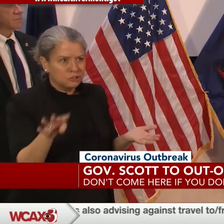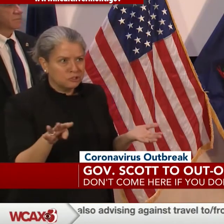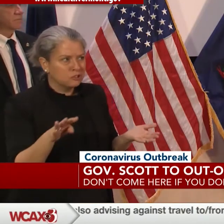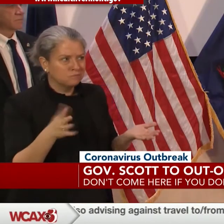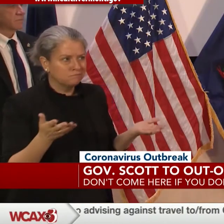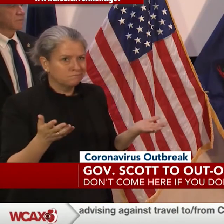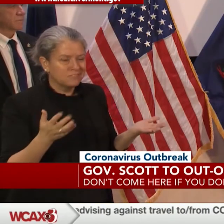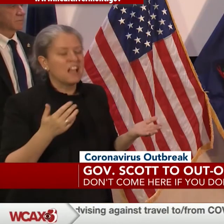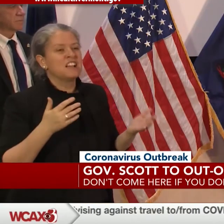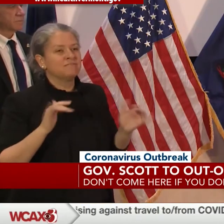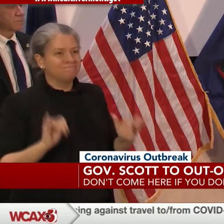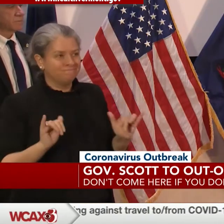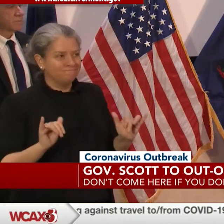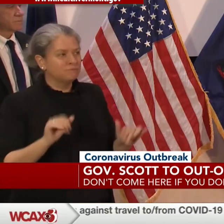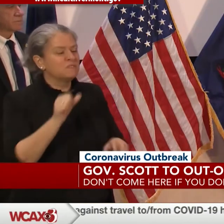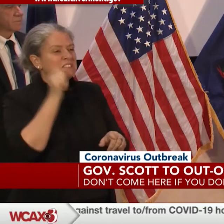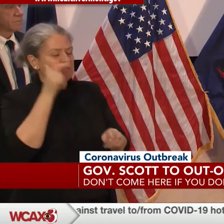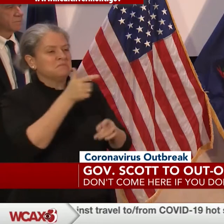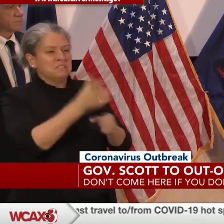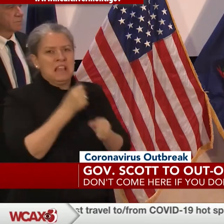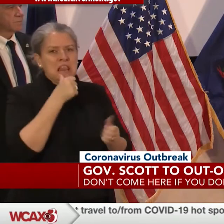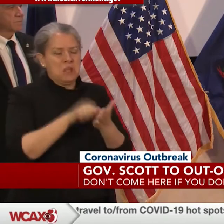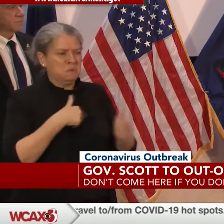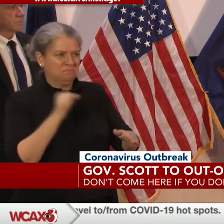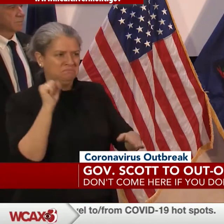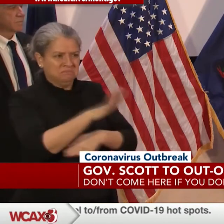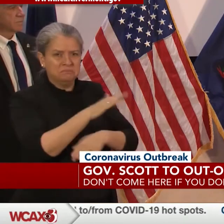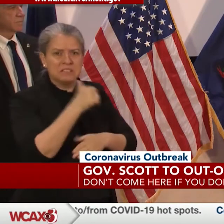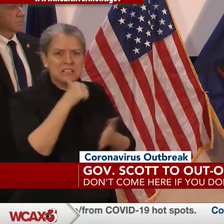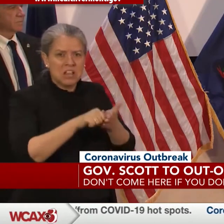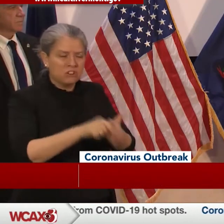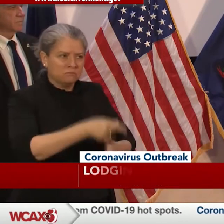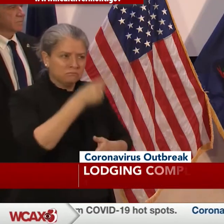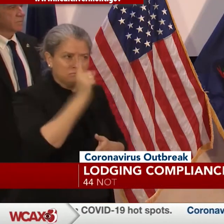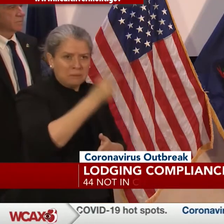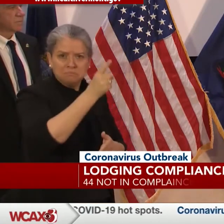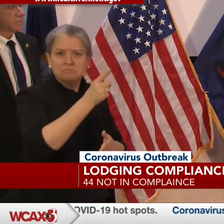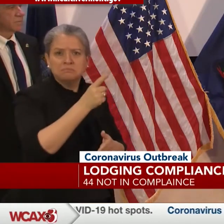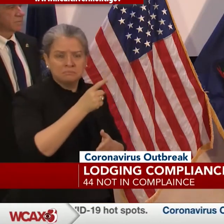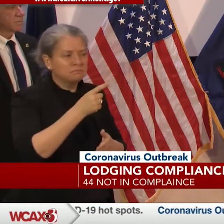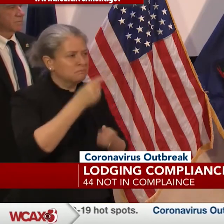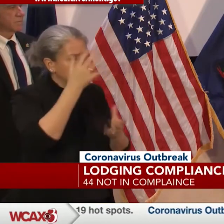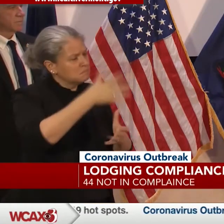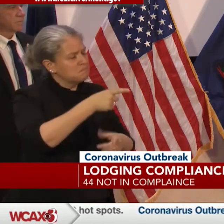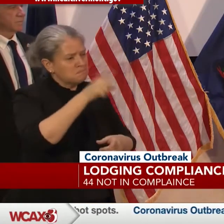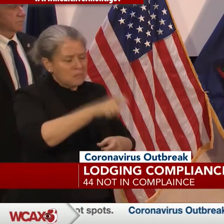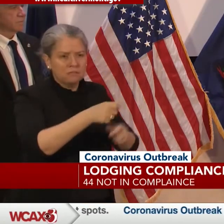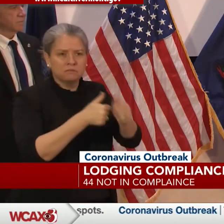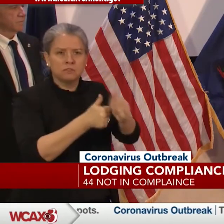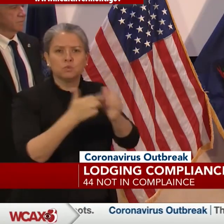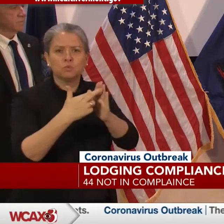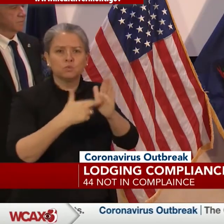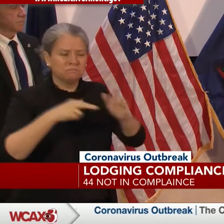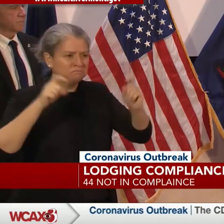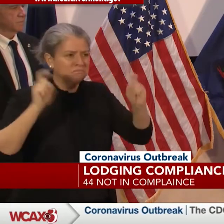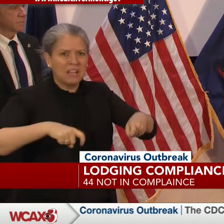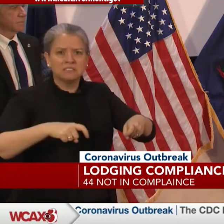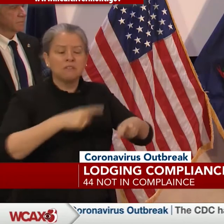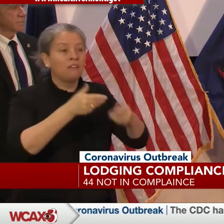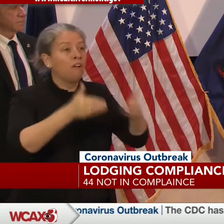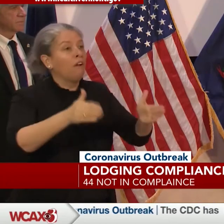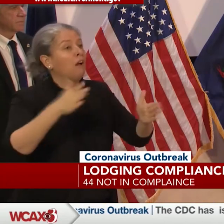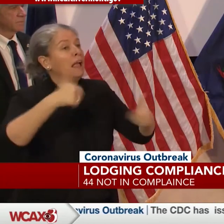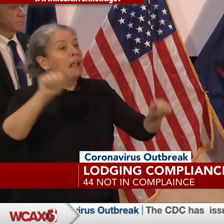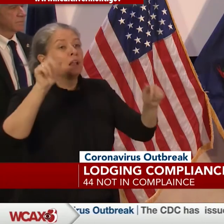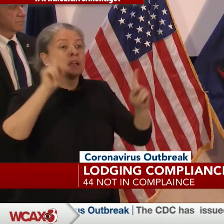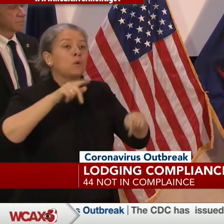letter from the Department of Health and the Department of Public Safety indicating that they need to bring their operations into compliance, and the Attorney General's